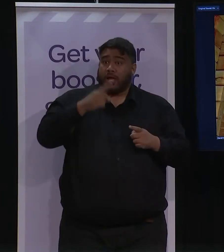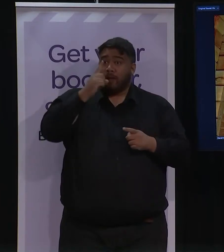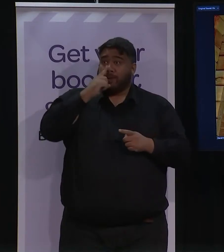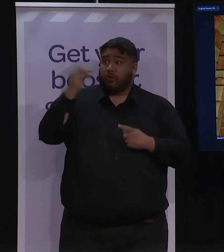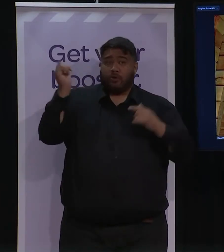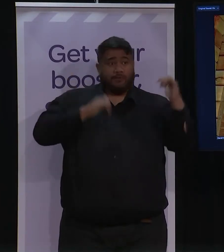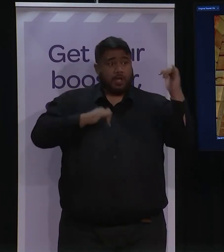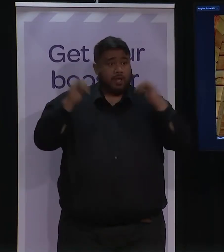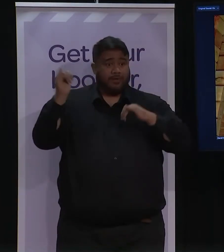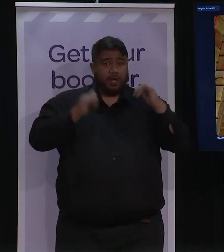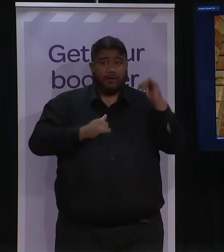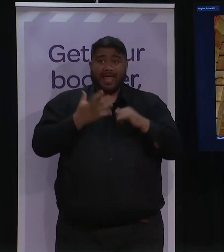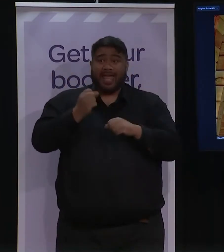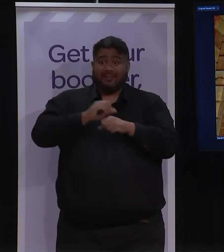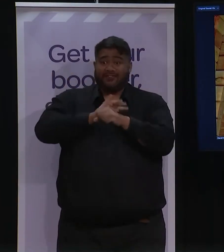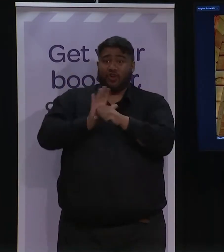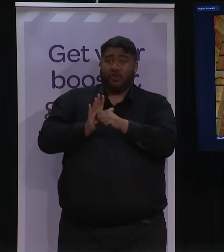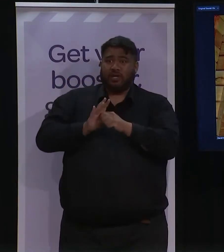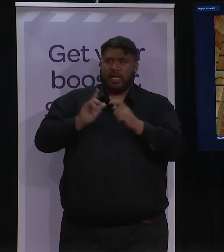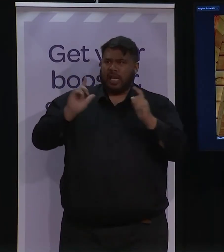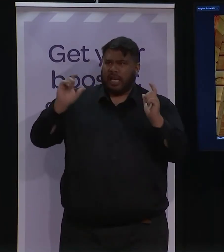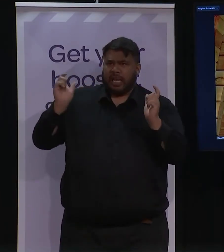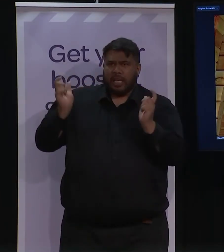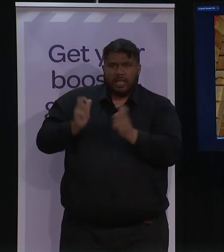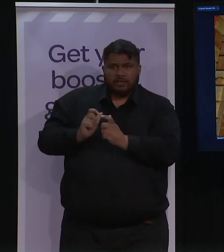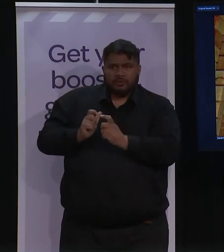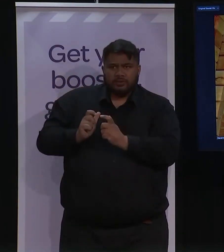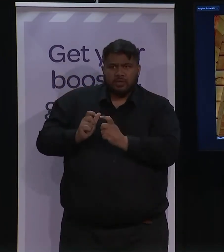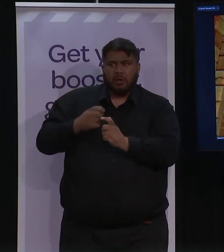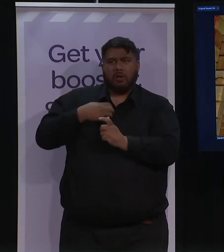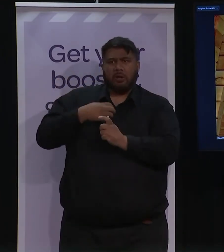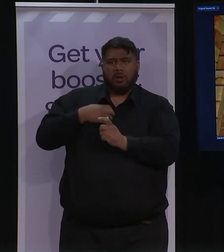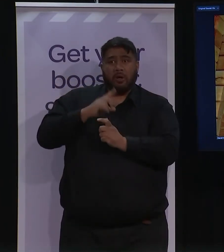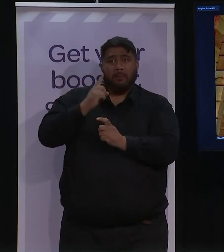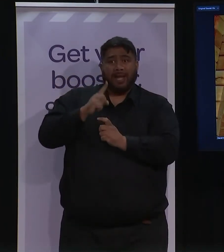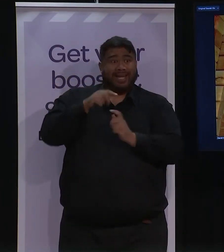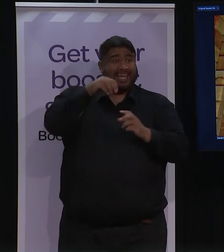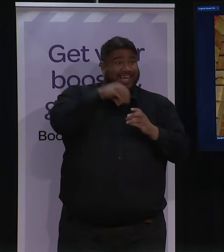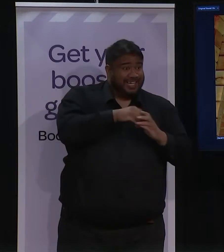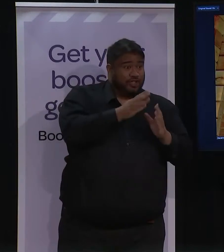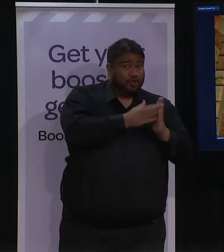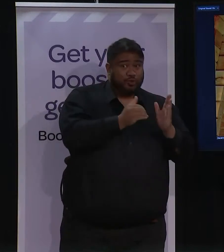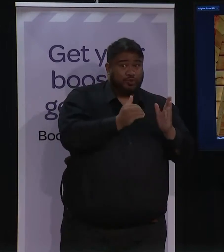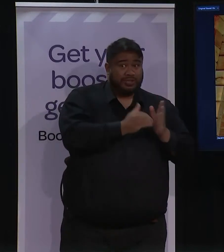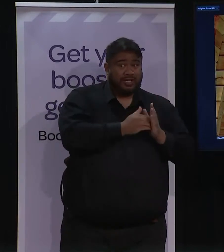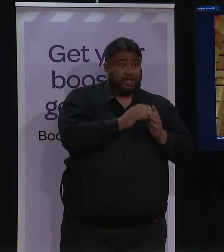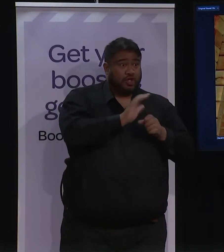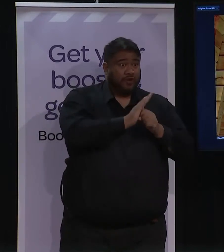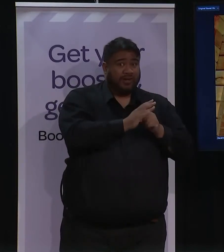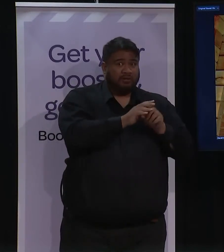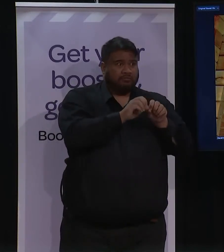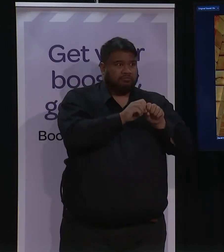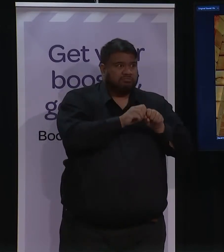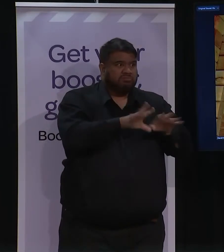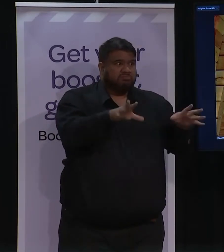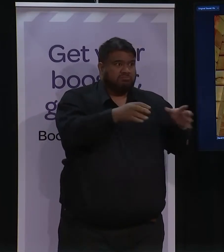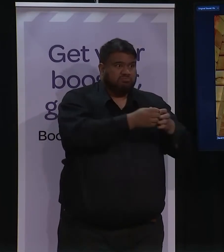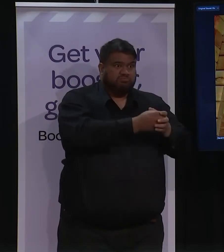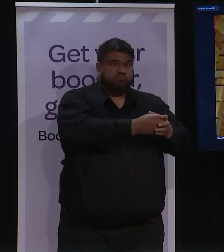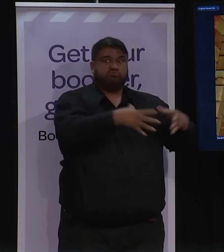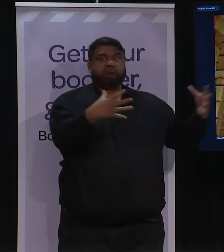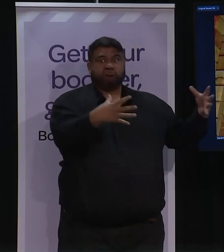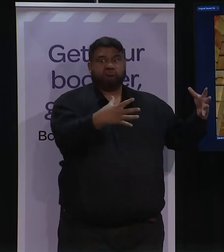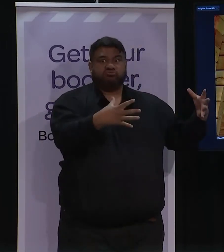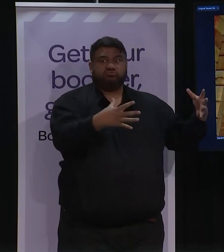travellers who are infected has declined, and the incidence of COVID-19 infections in our community has